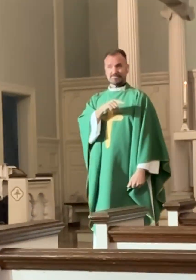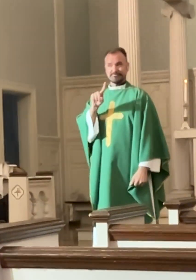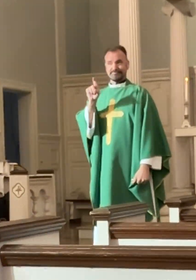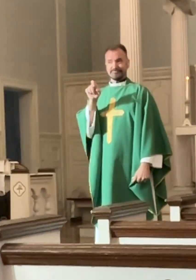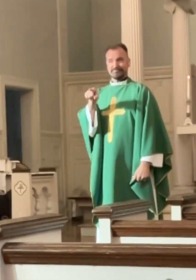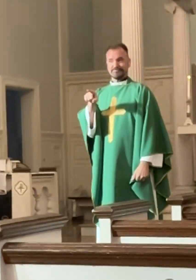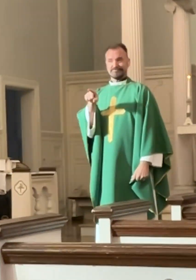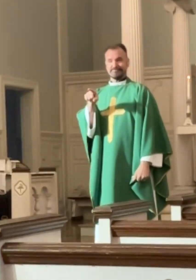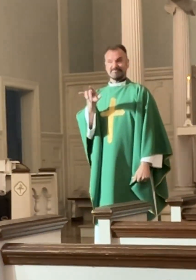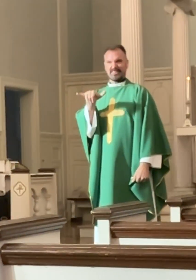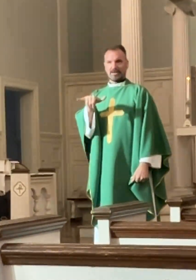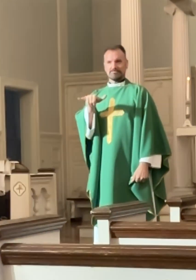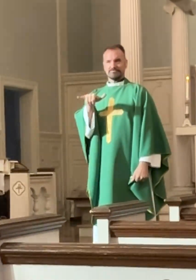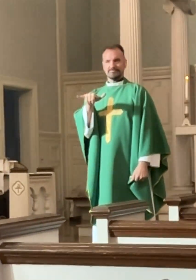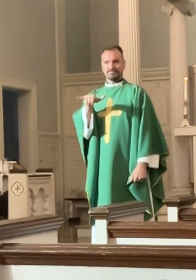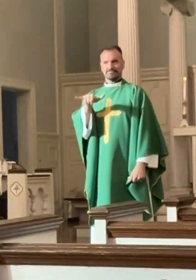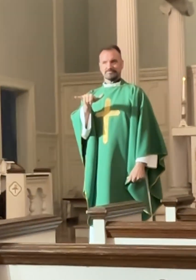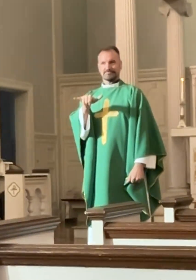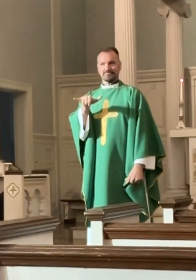our faith enough to save us?